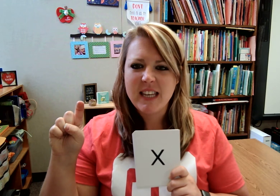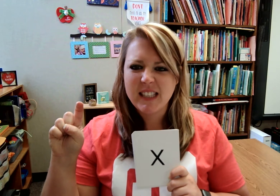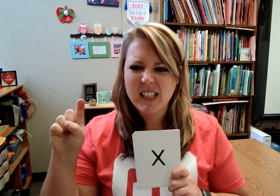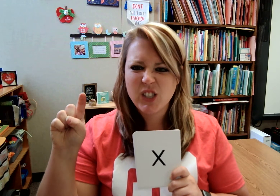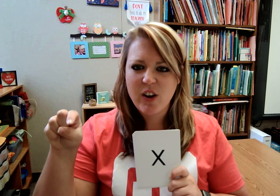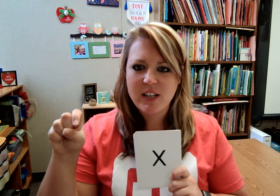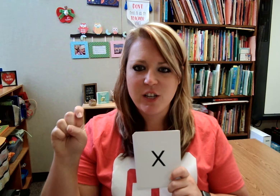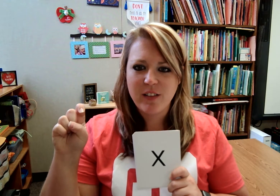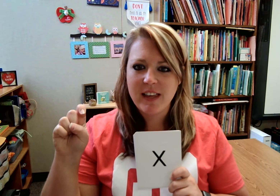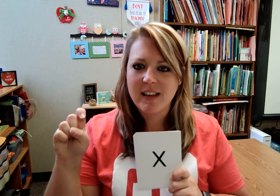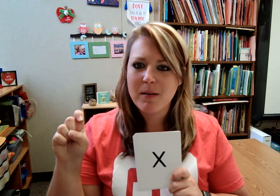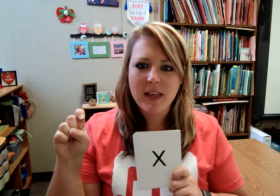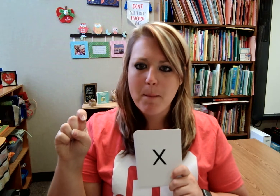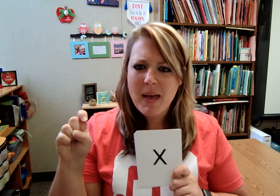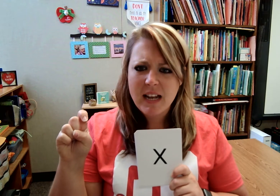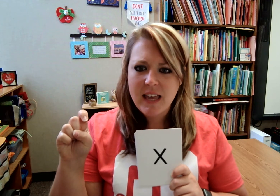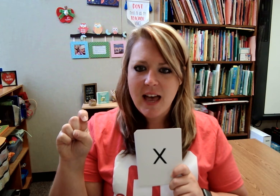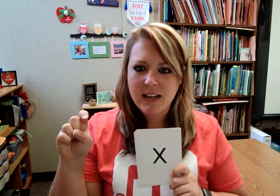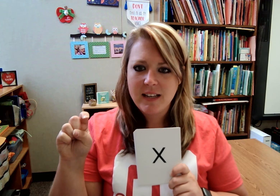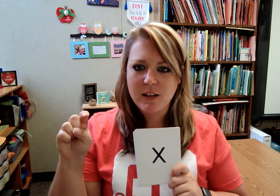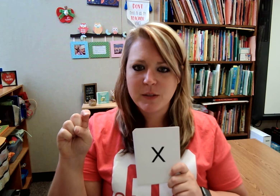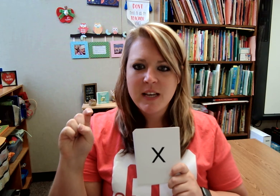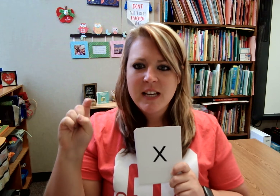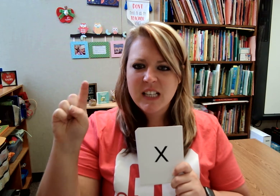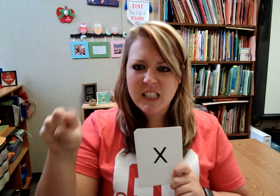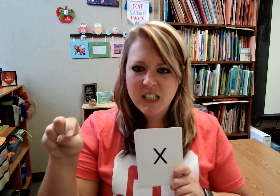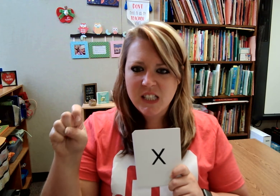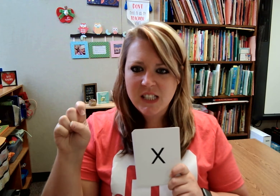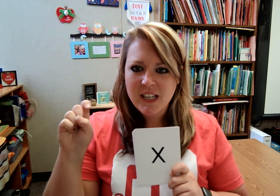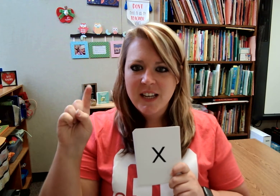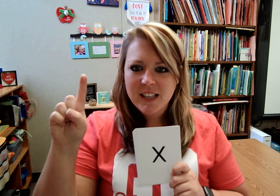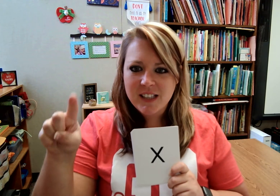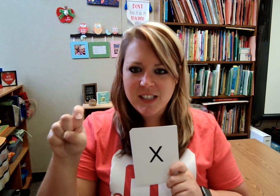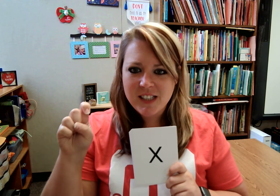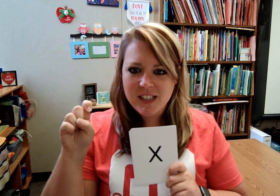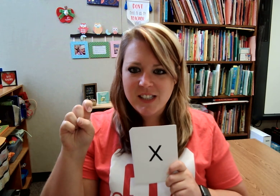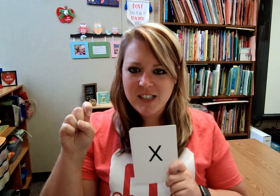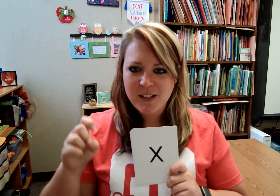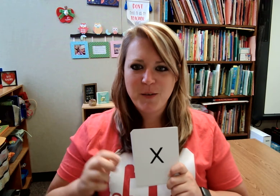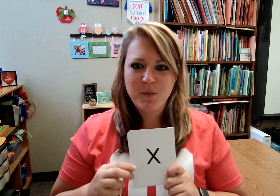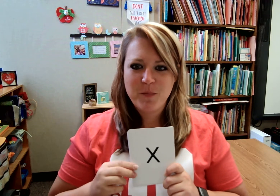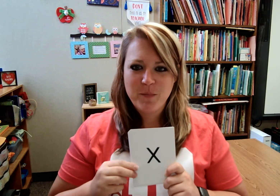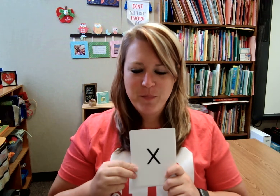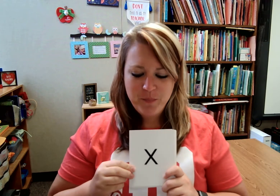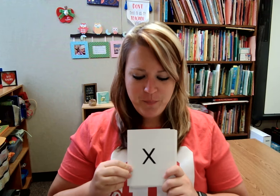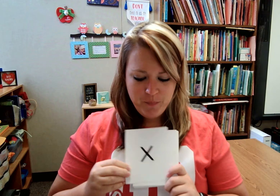like scratching like a mad cat. He goes x, x.